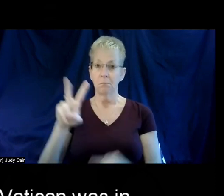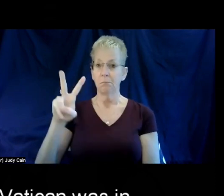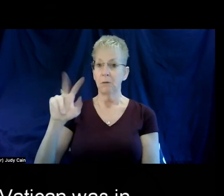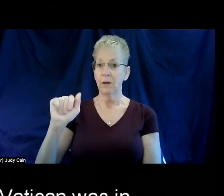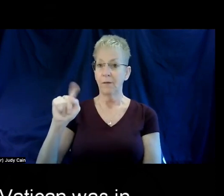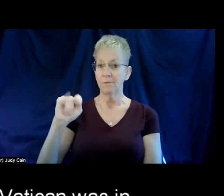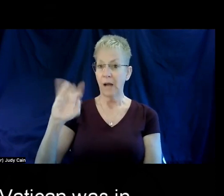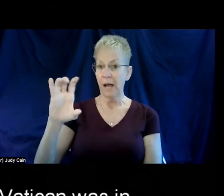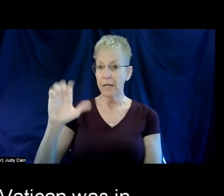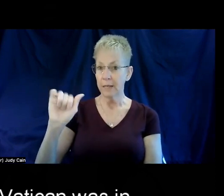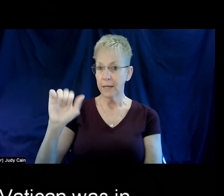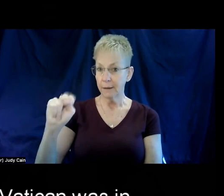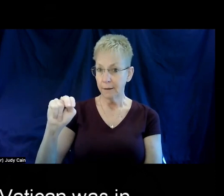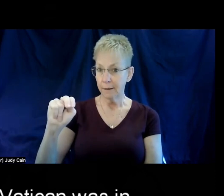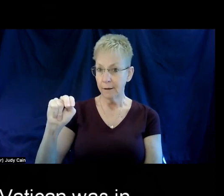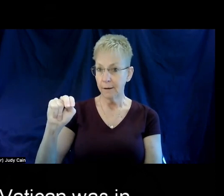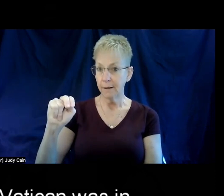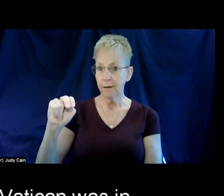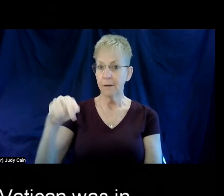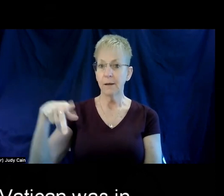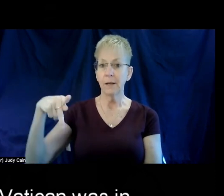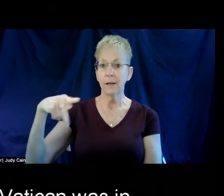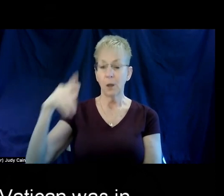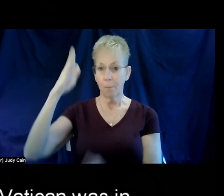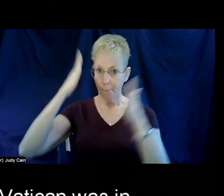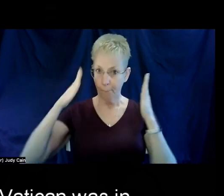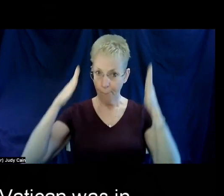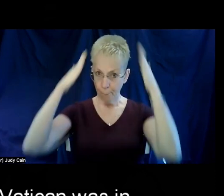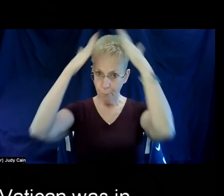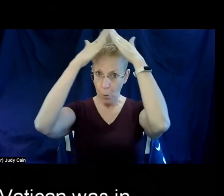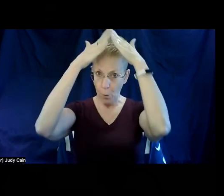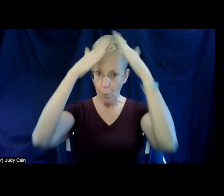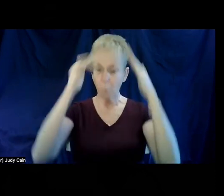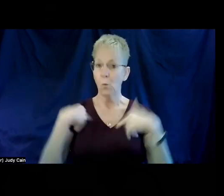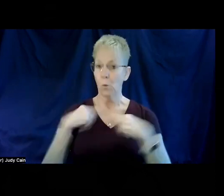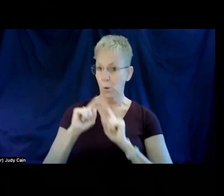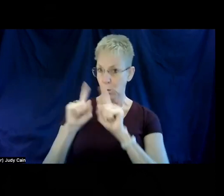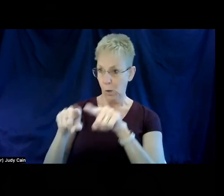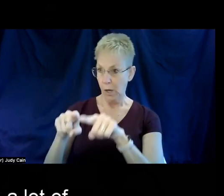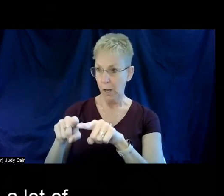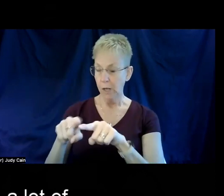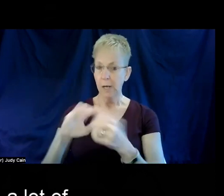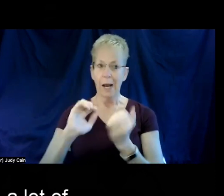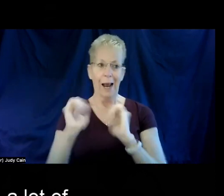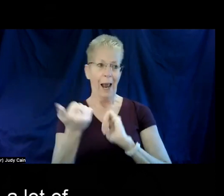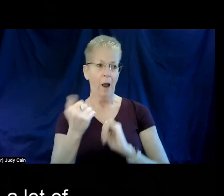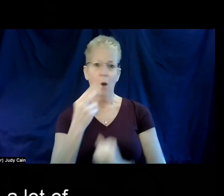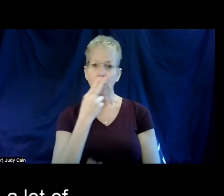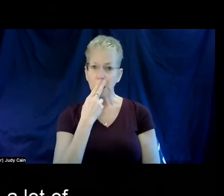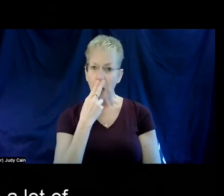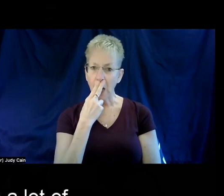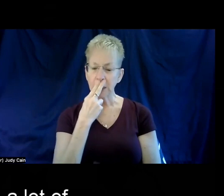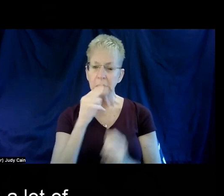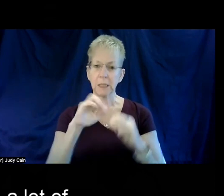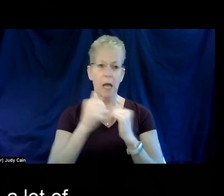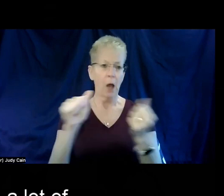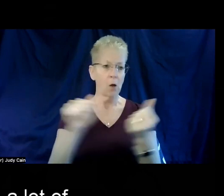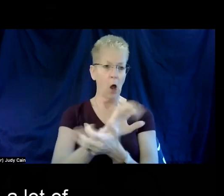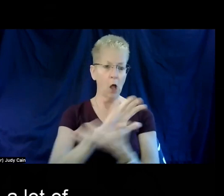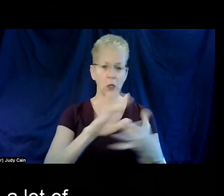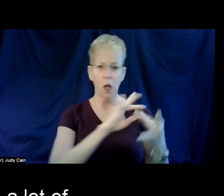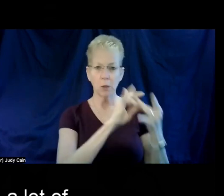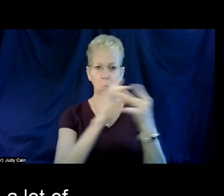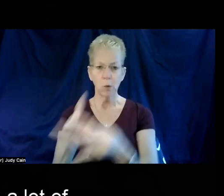Vatican was in relation to the Nazis and the Holocaust. There's been a lot of